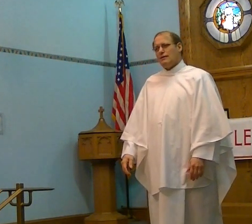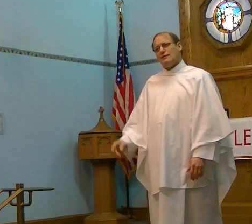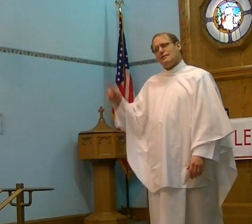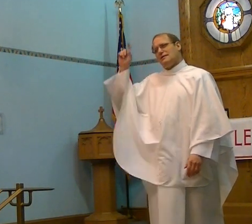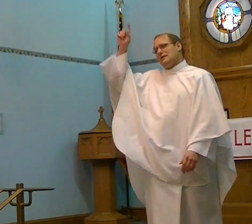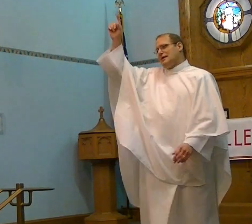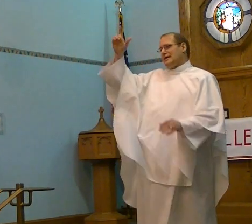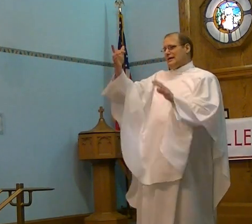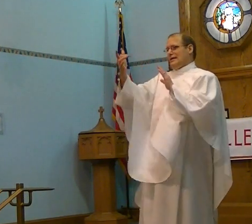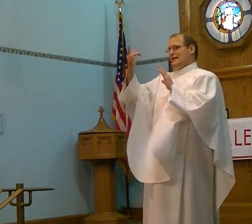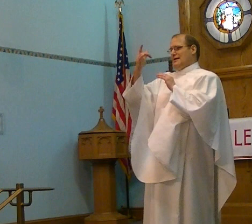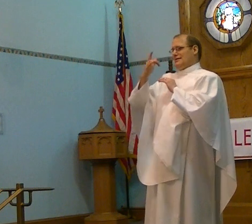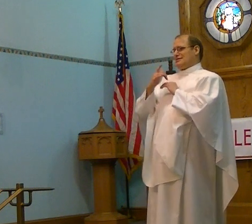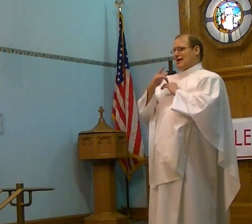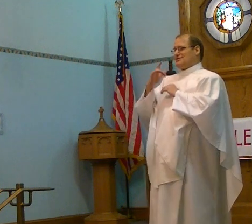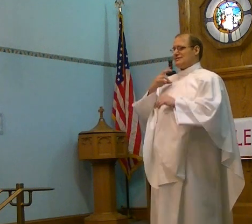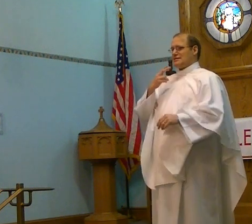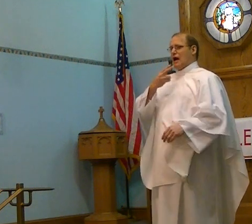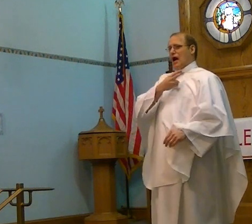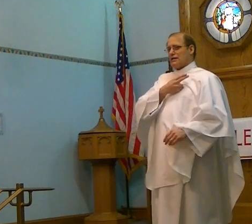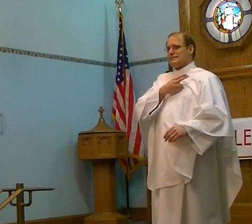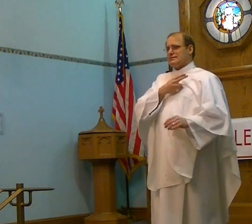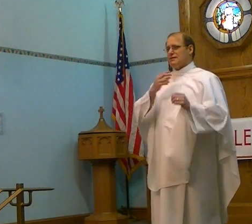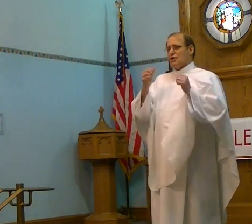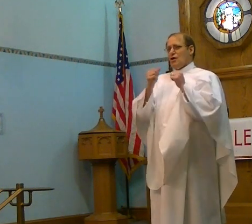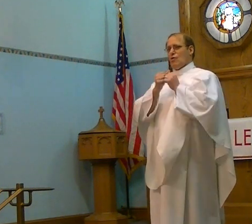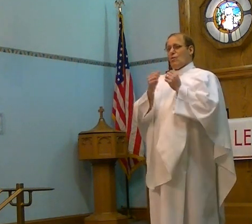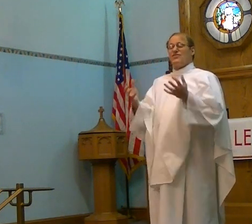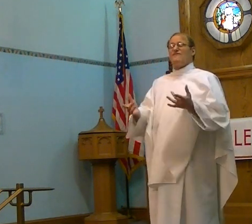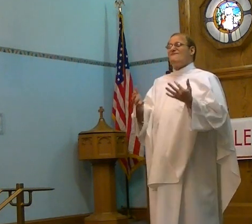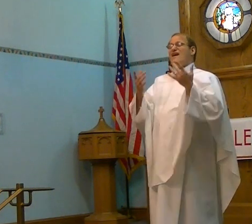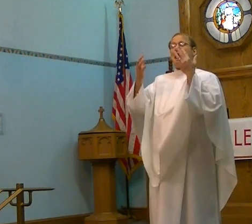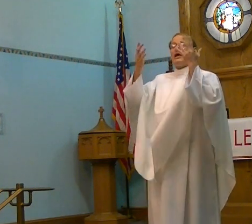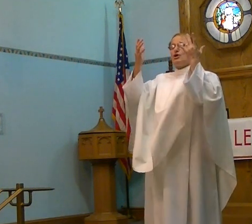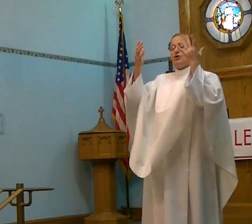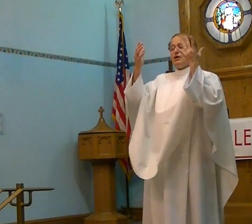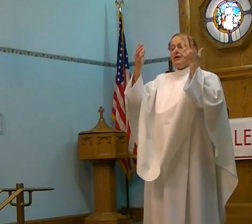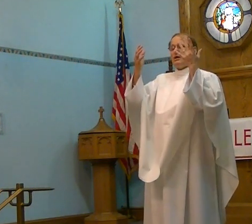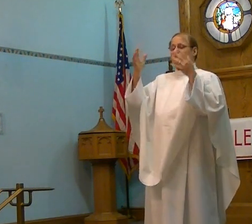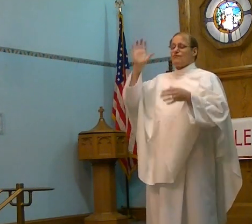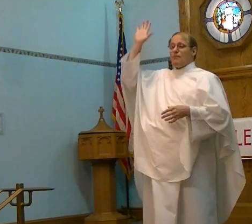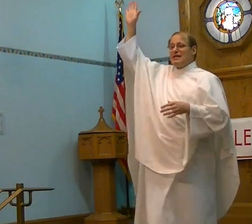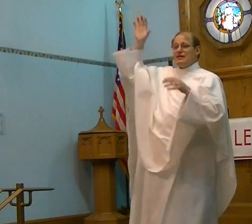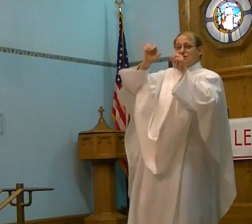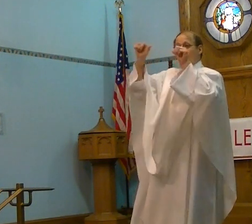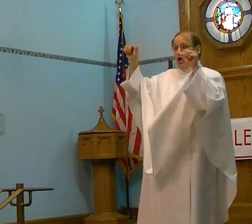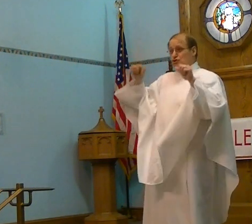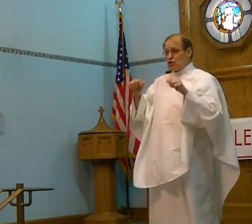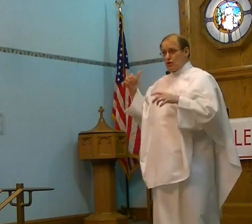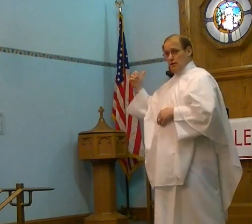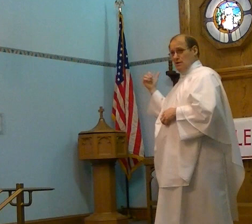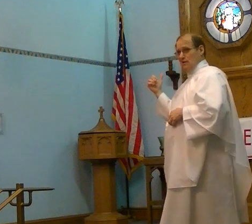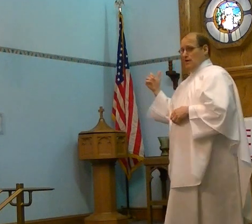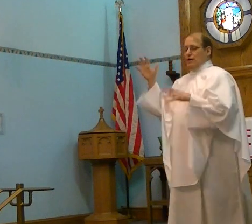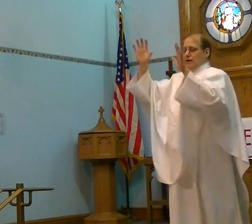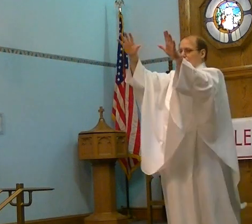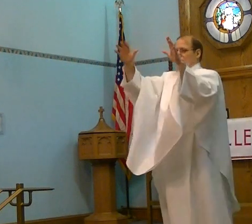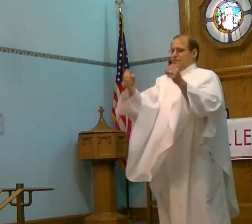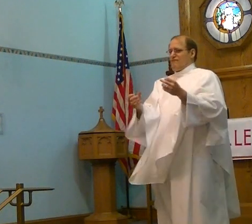He touches us. With the fire from His altar. With the